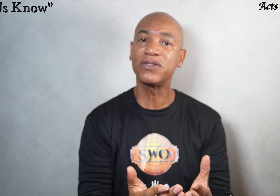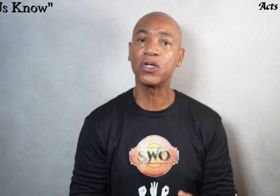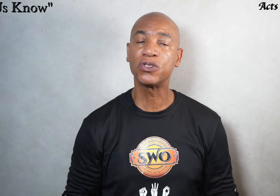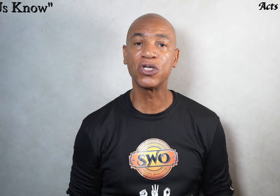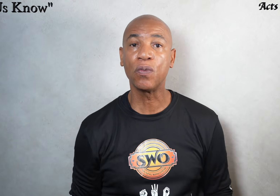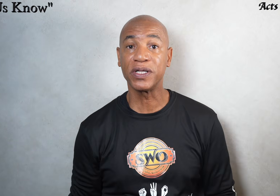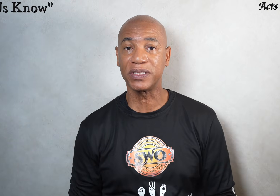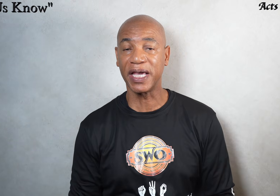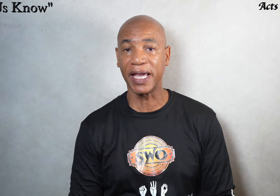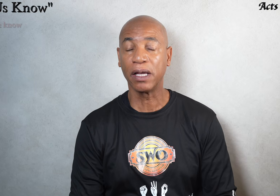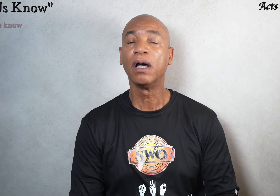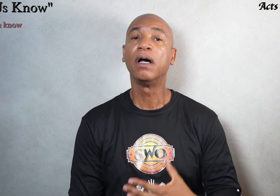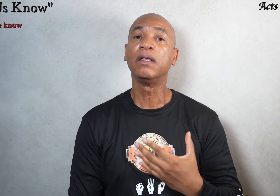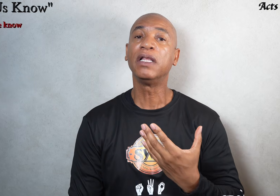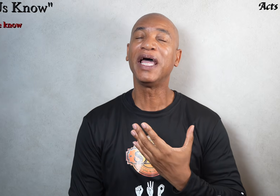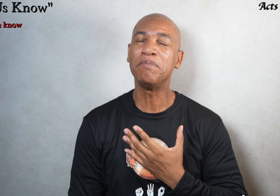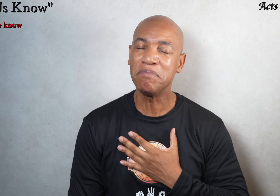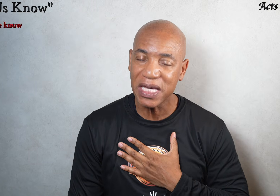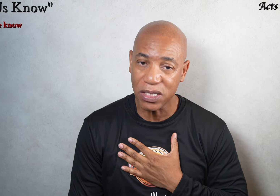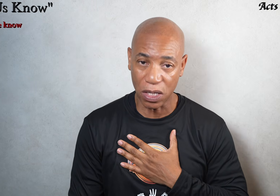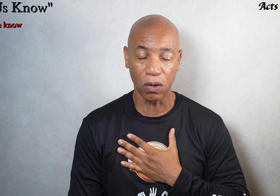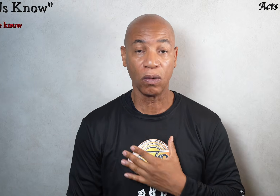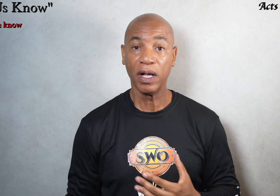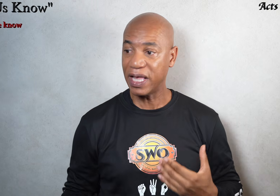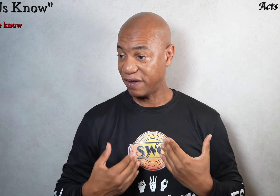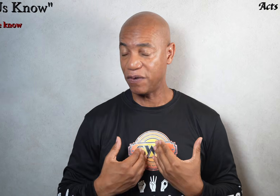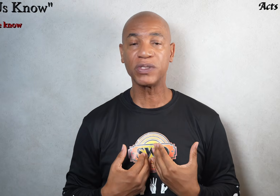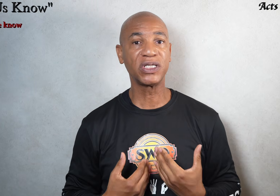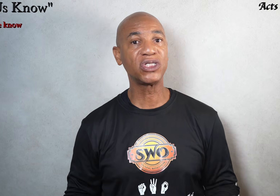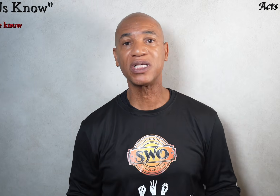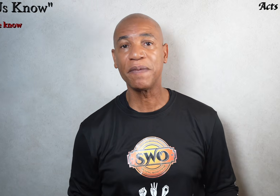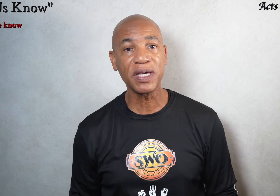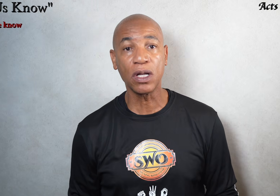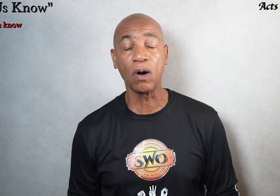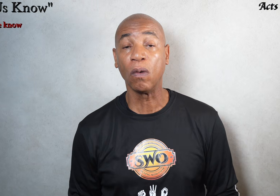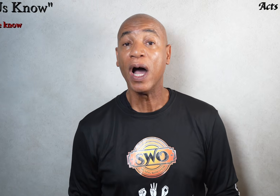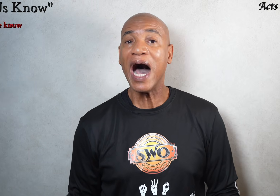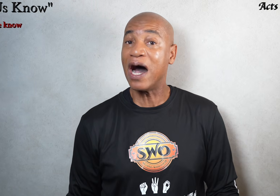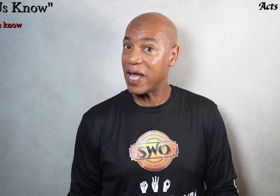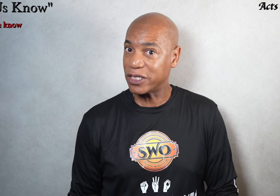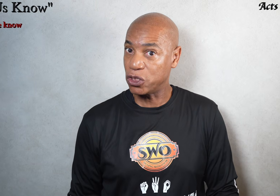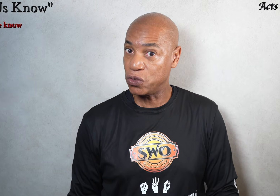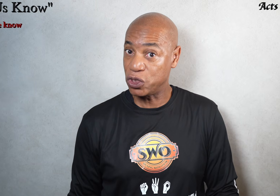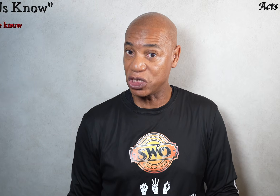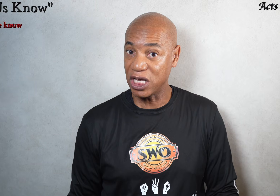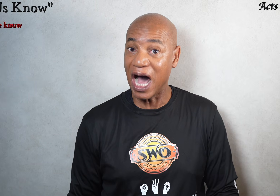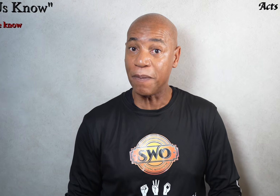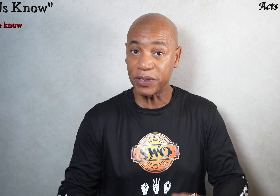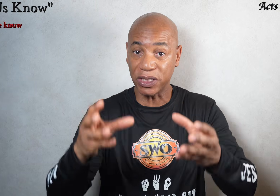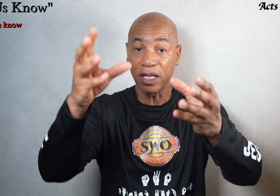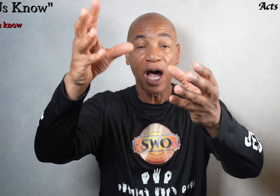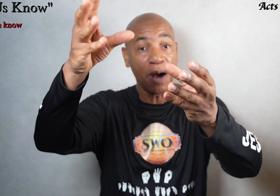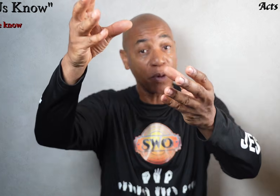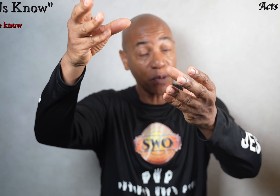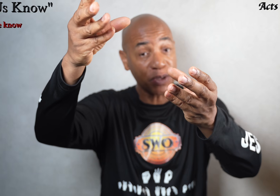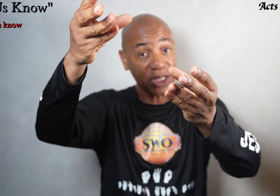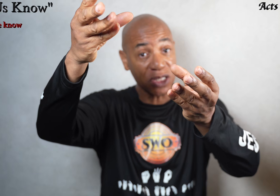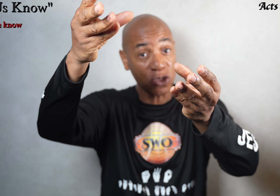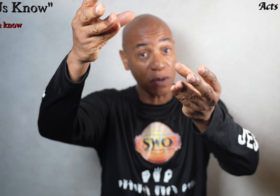though someone's saying, let me know. Like if I'm going to say, just let me know, I'll actually do just the opposite. I'm going to pretend as though I'm